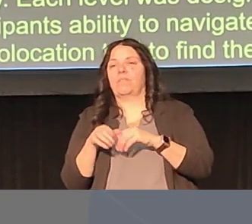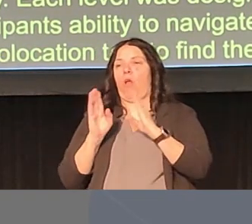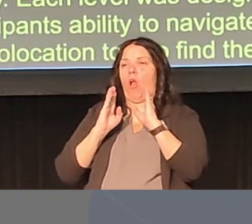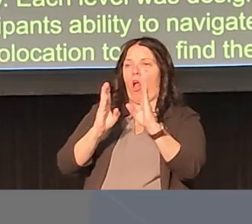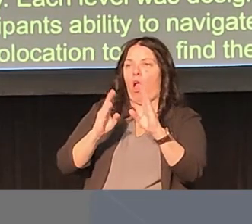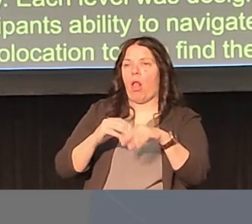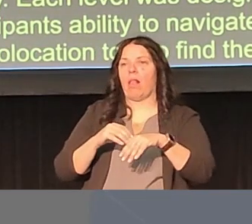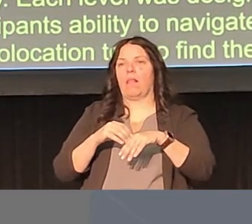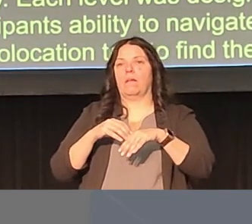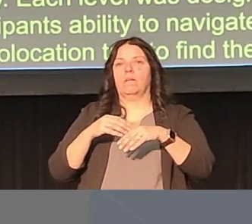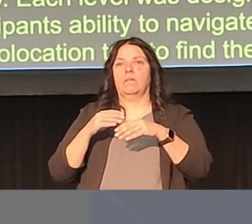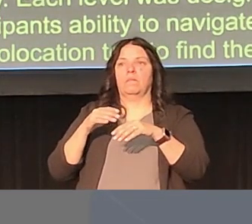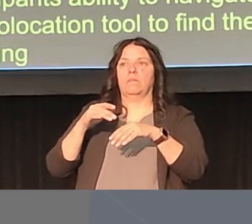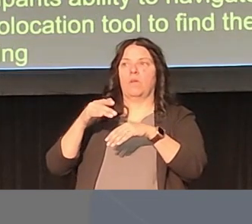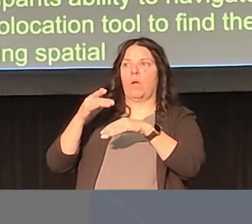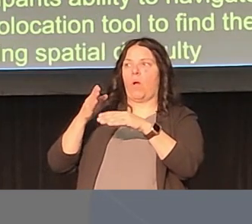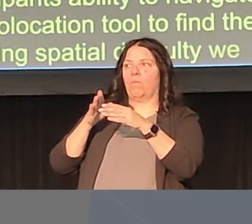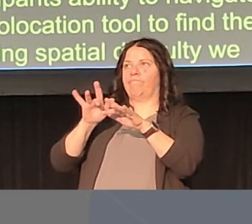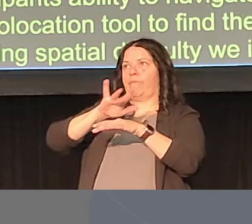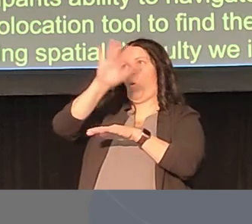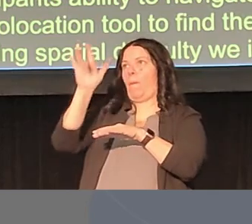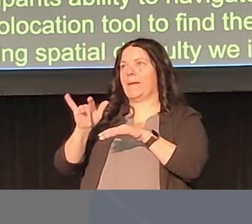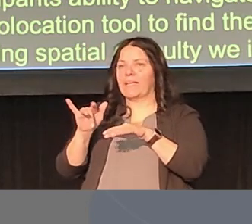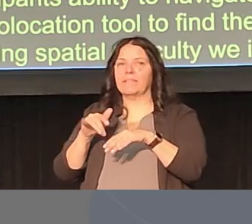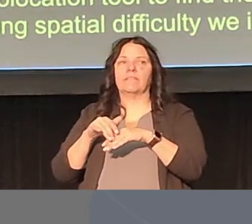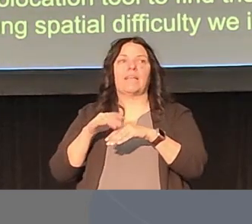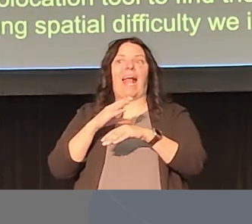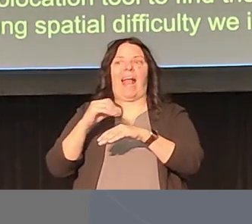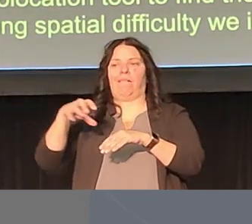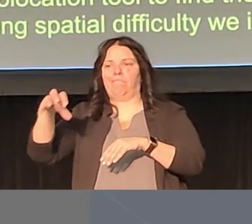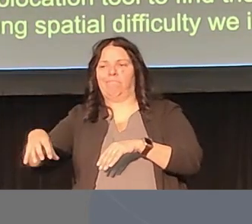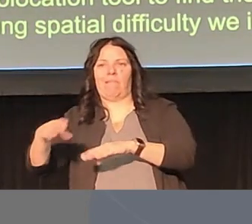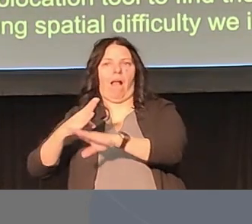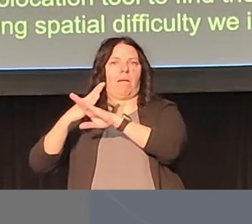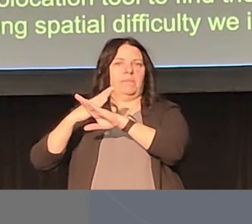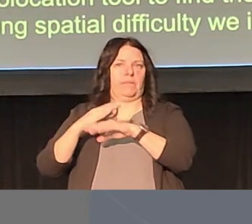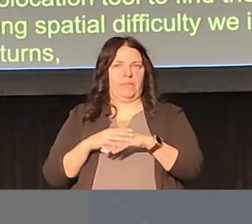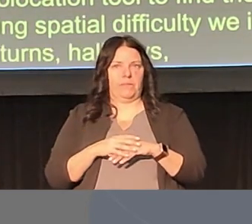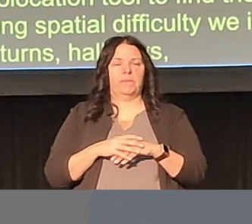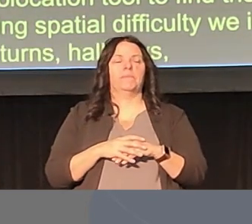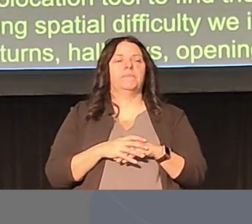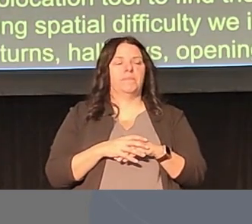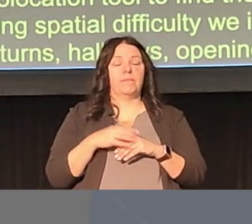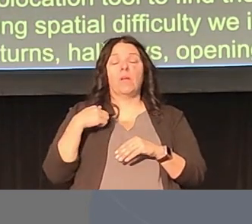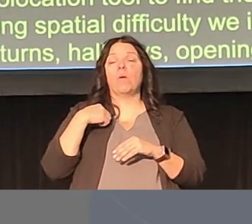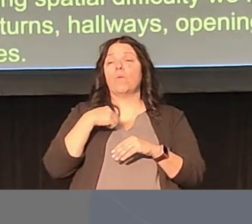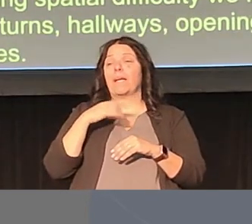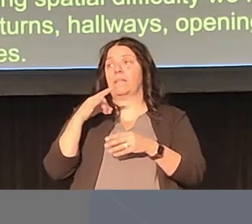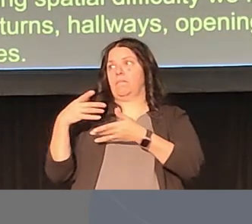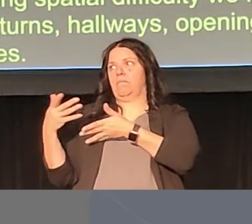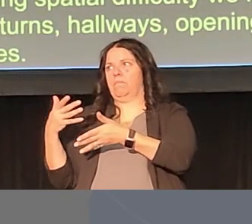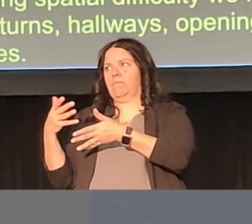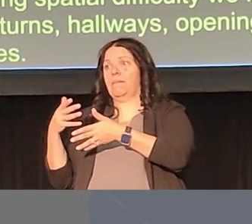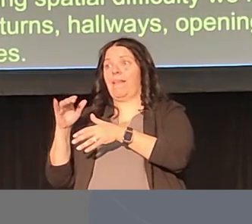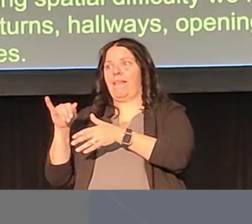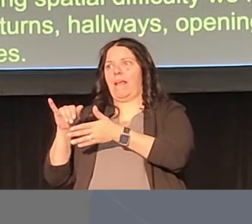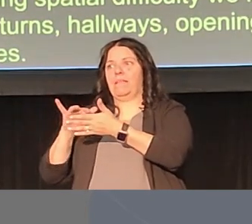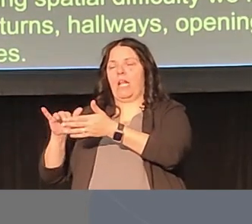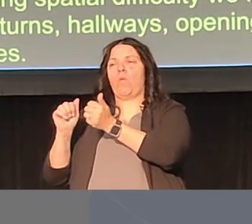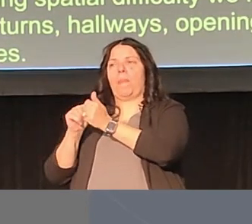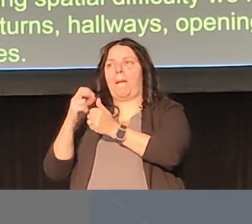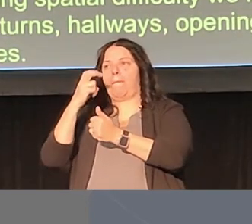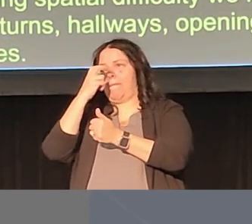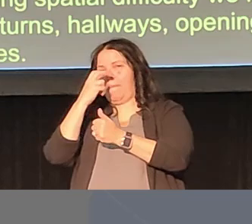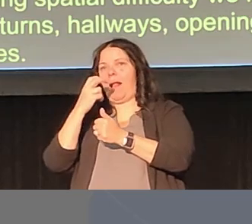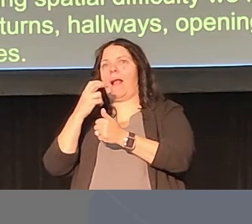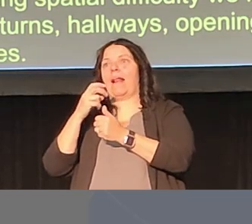openings, and obstacles. We conducted a formative study with a blind expert to ensure usability and